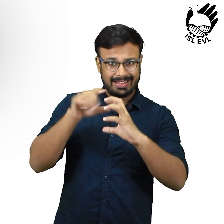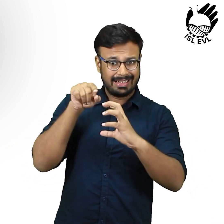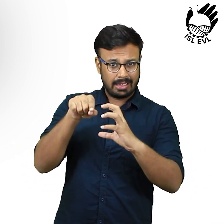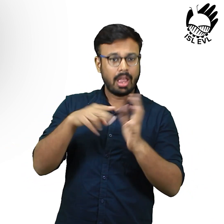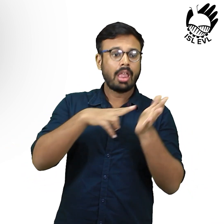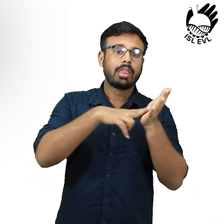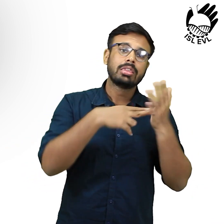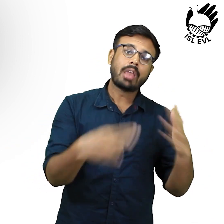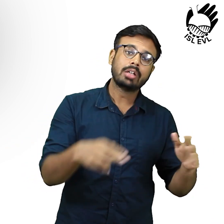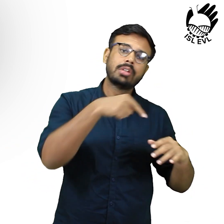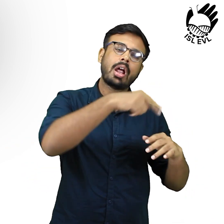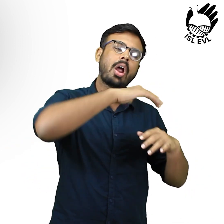specific situations.